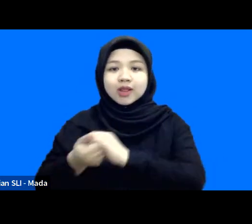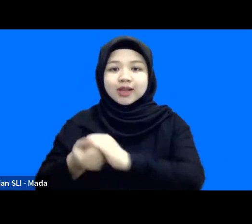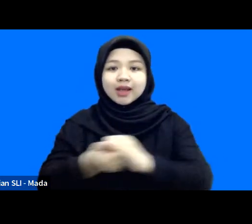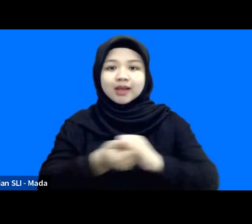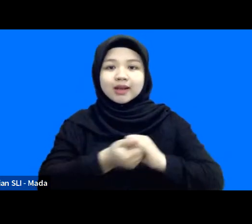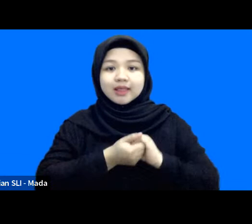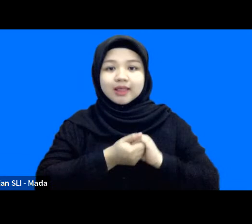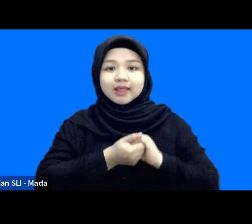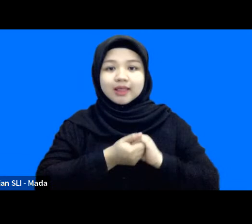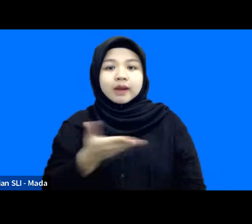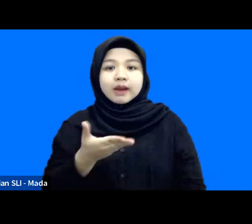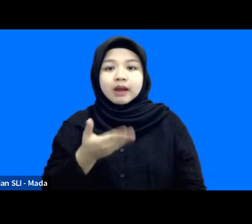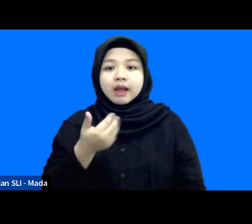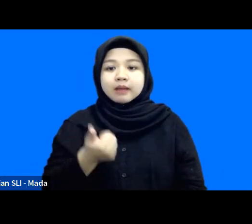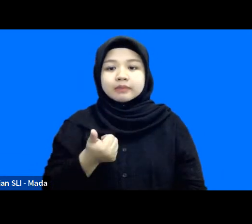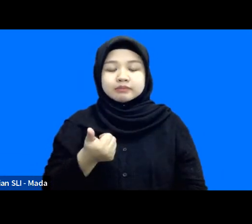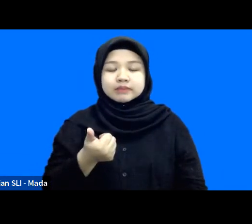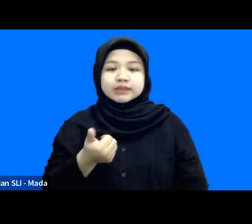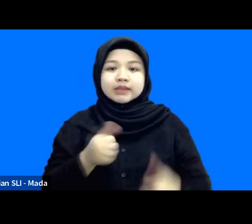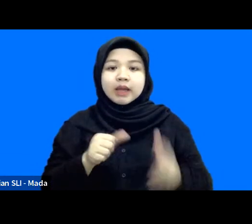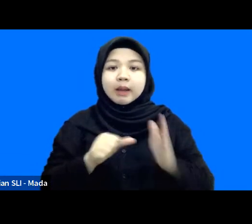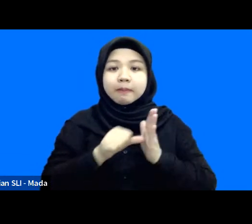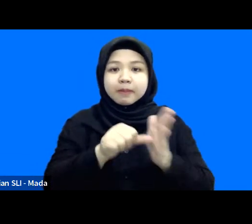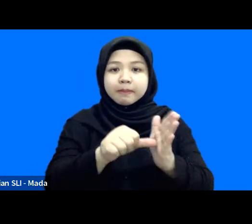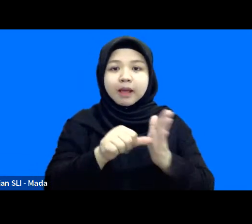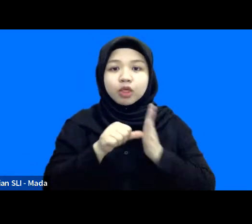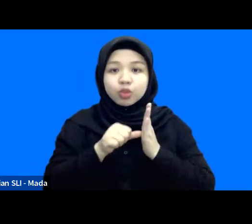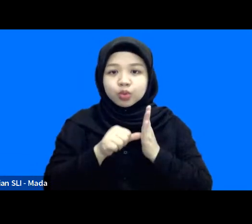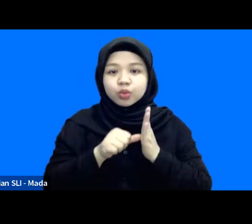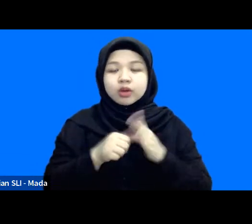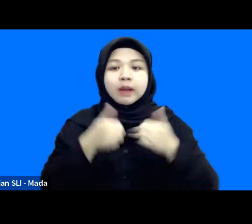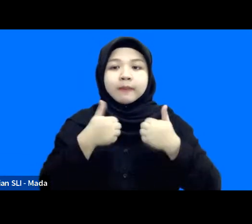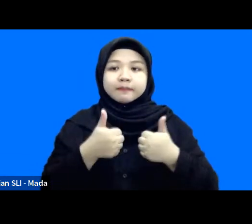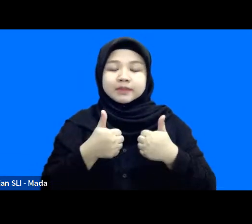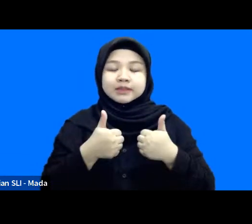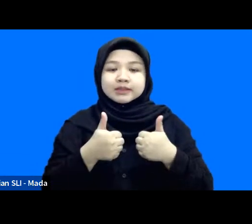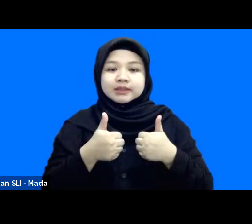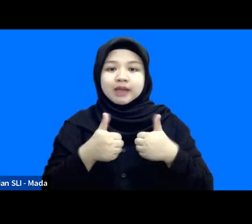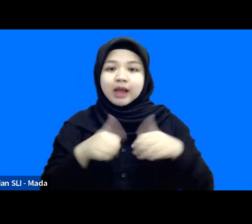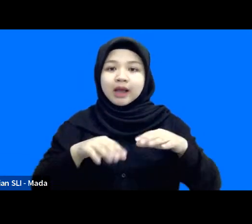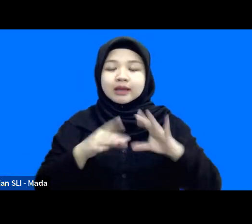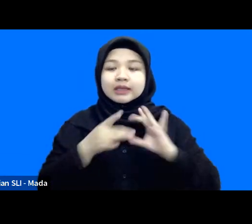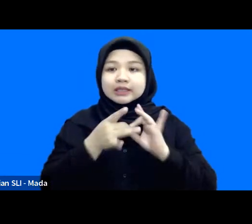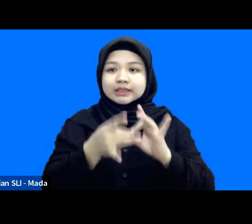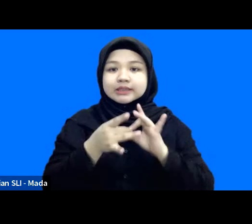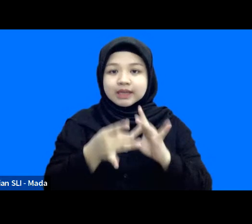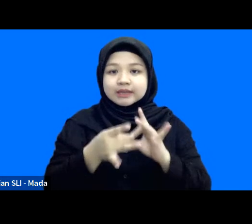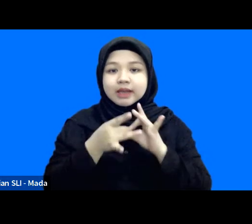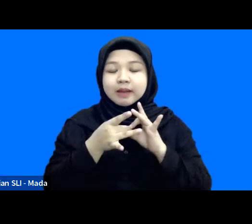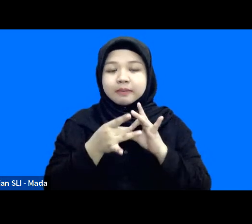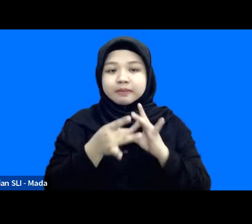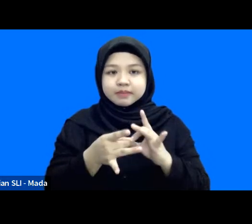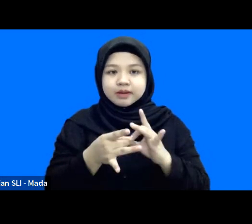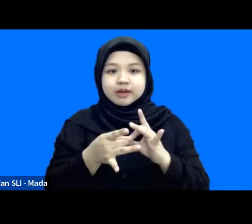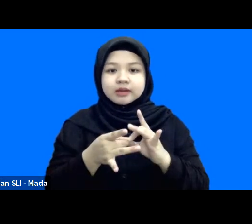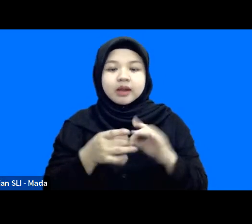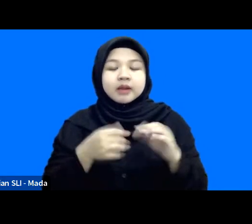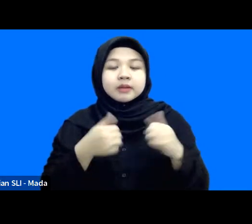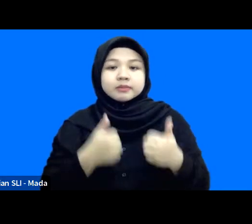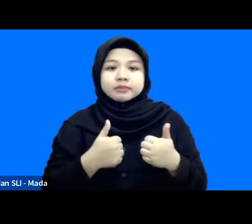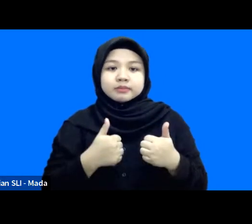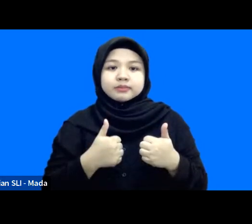to strengthen south-to-south cooperation and engage the OECD countries, the donor